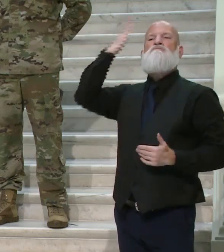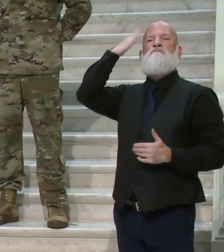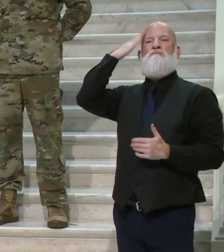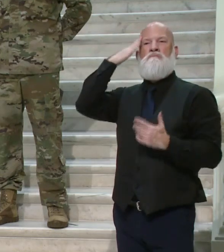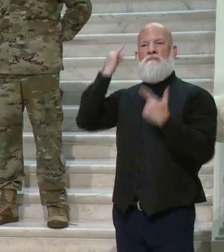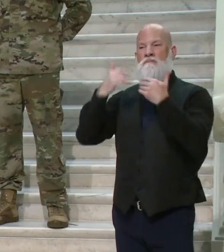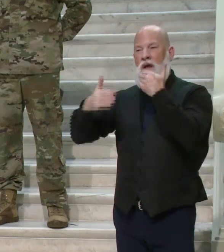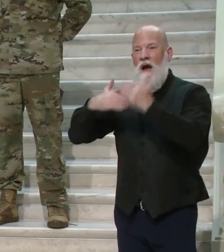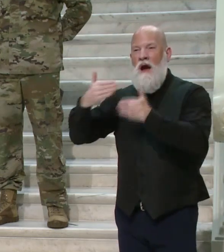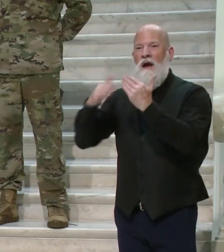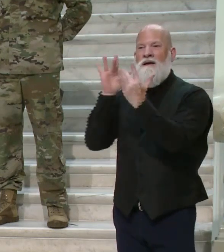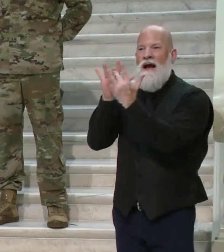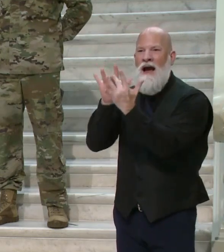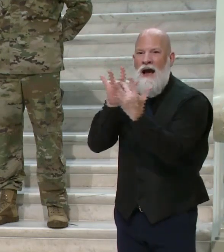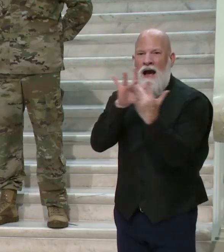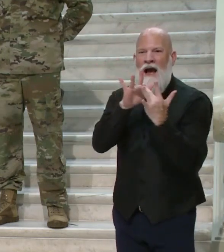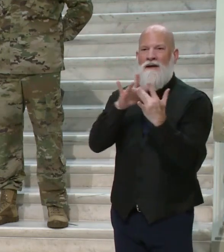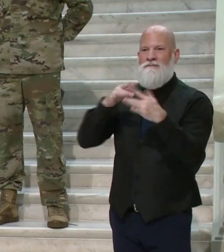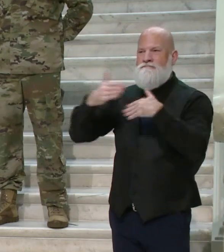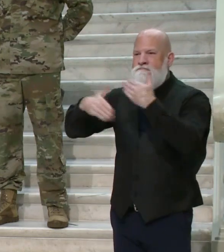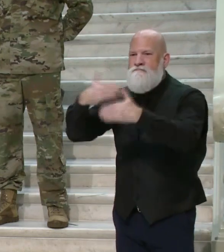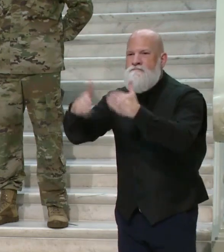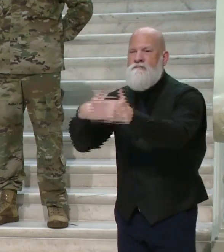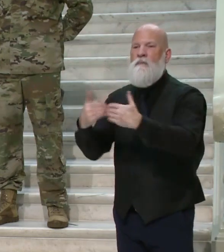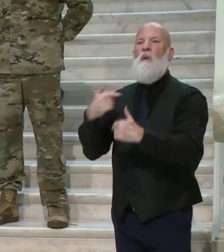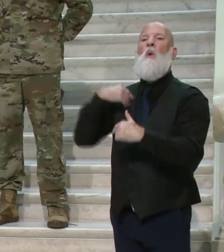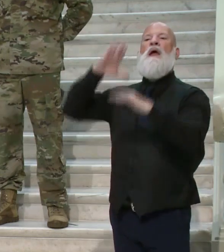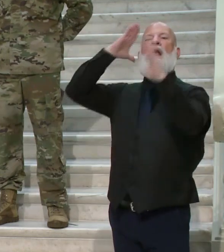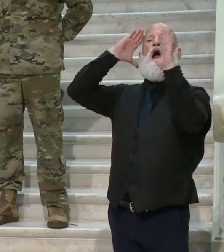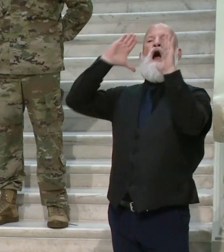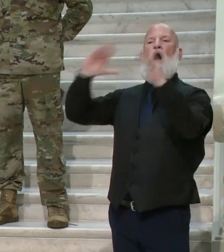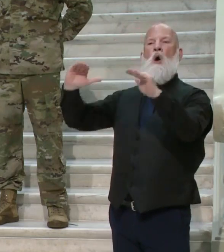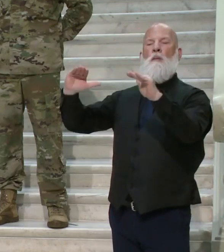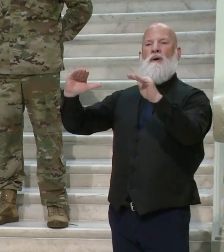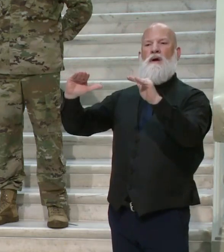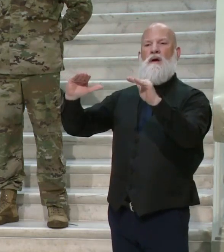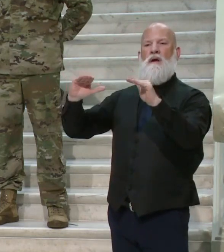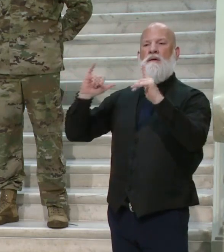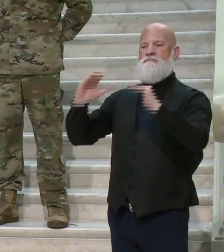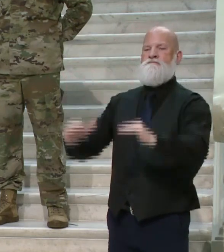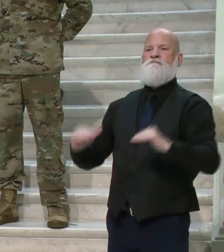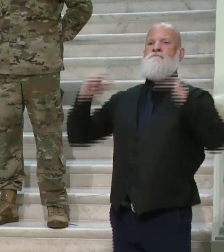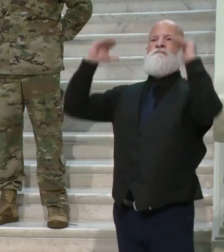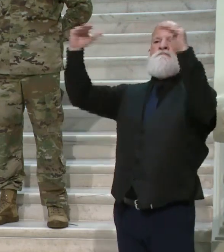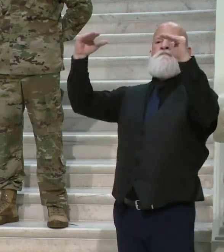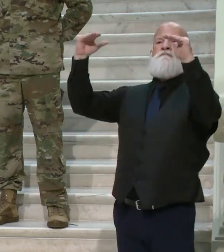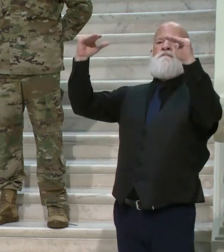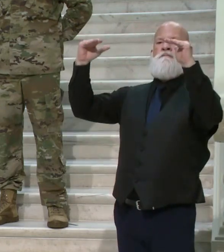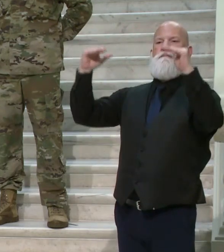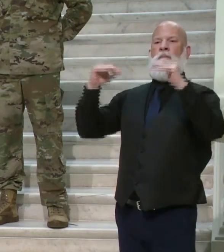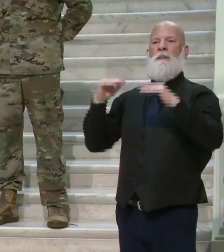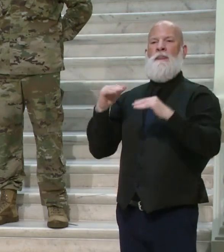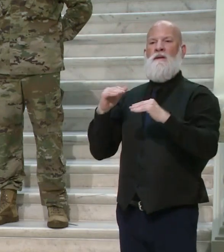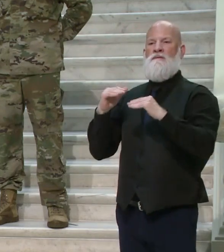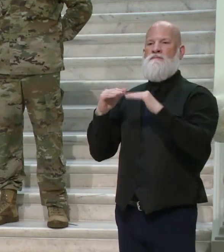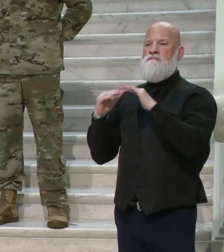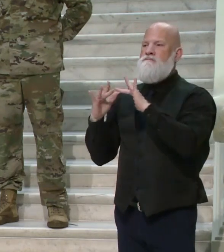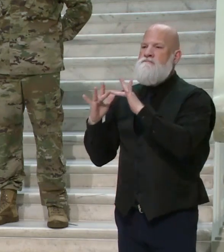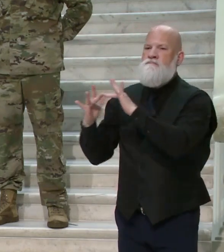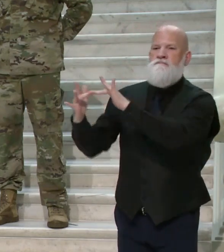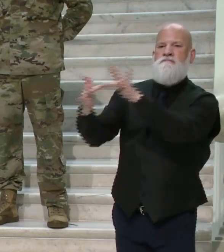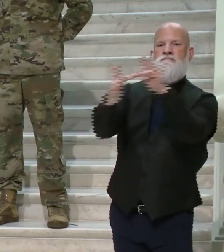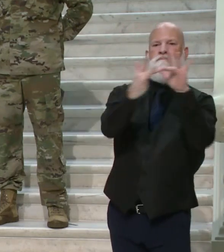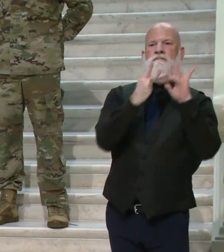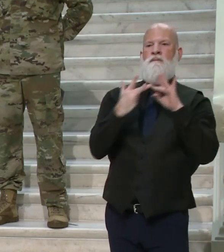measures. So we're hoping to really very aggressively engage communities all over the state of